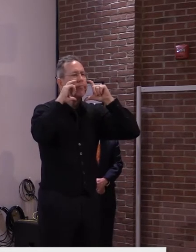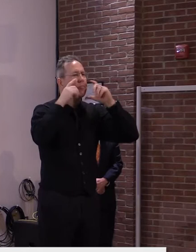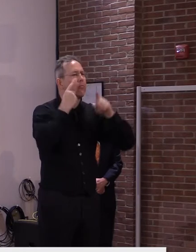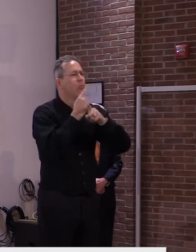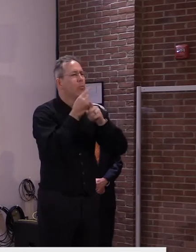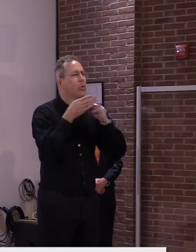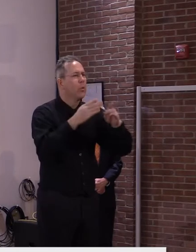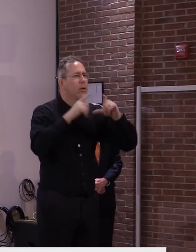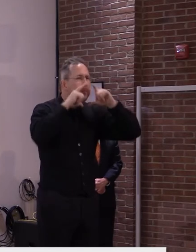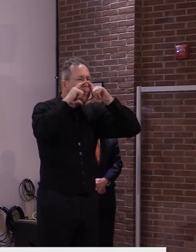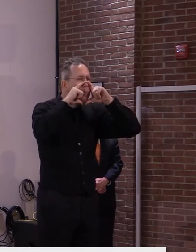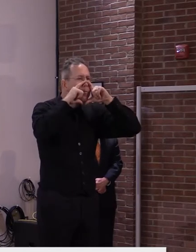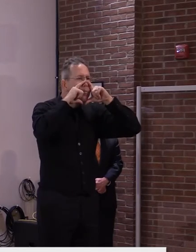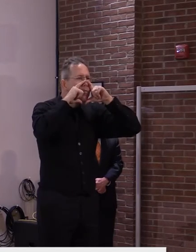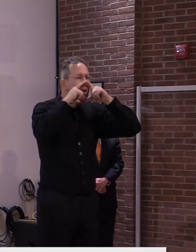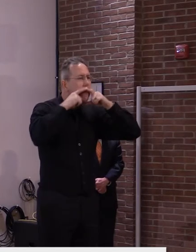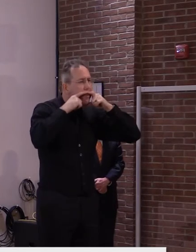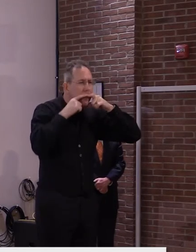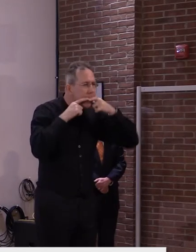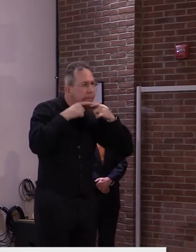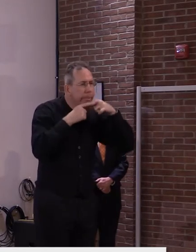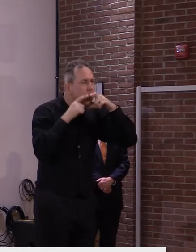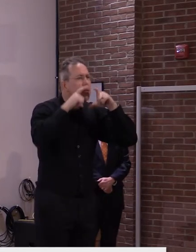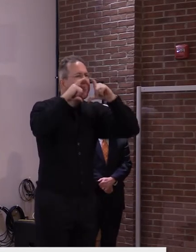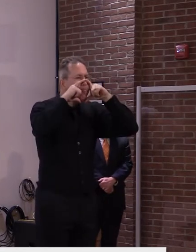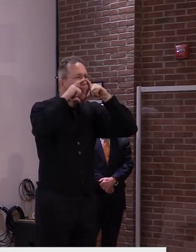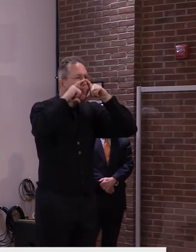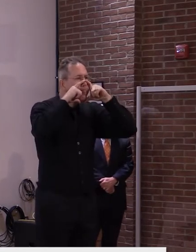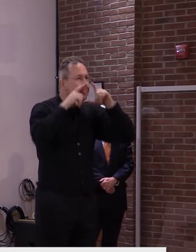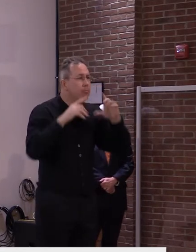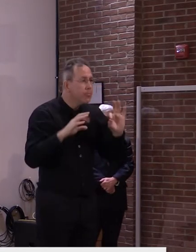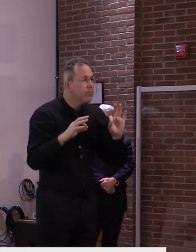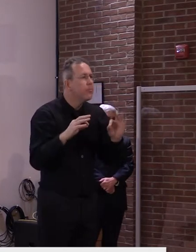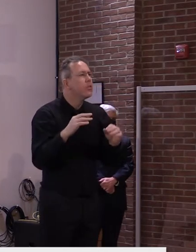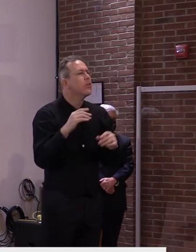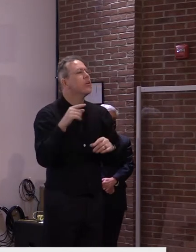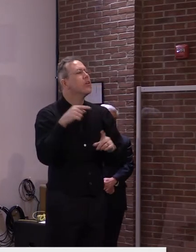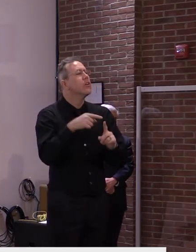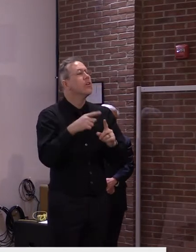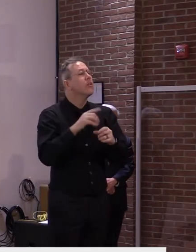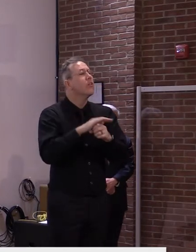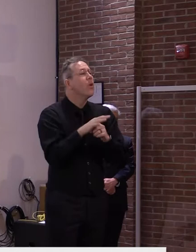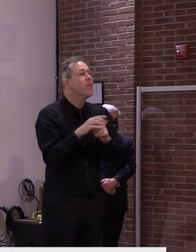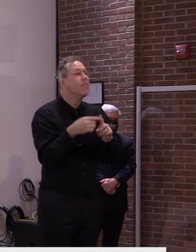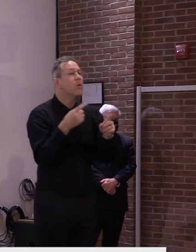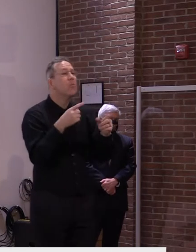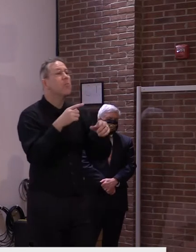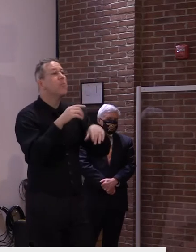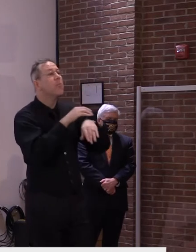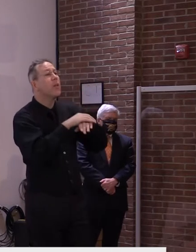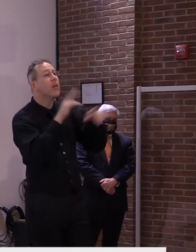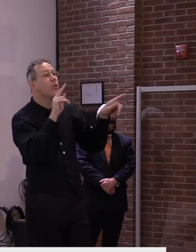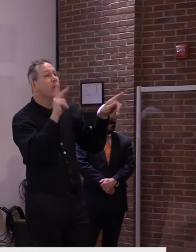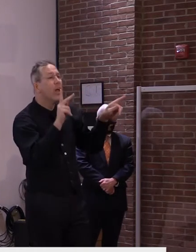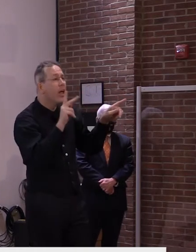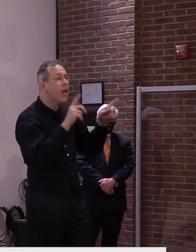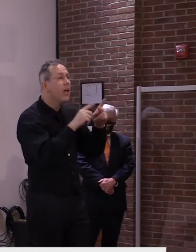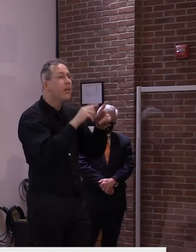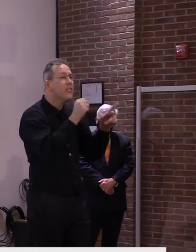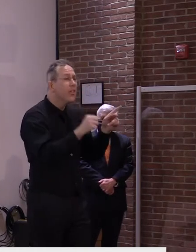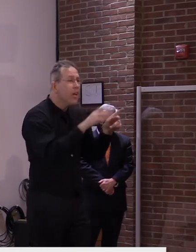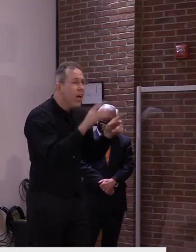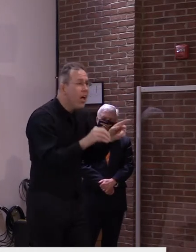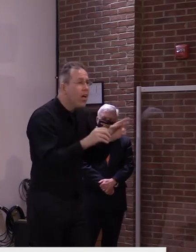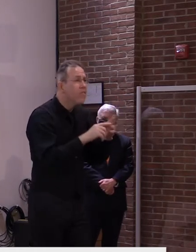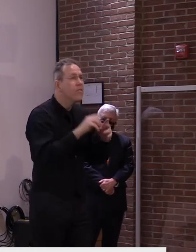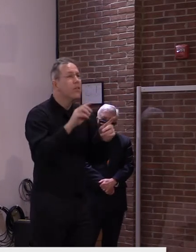of these new variants are, as they are billed to be, more transmissible between people, you need to just keep